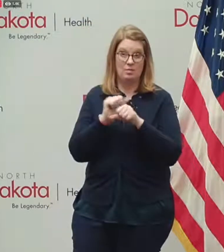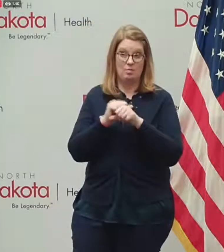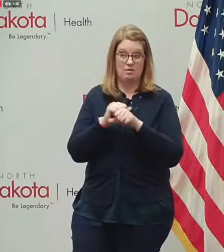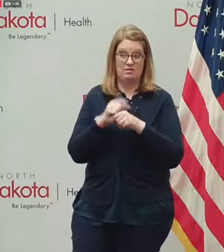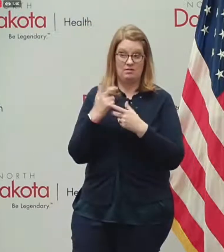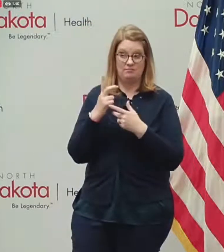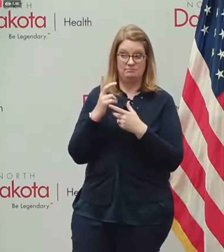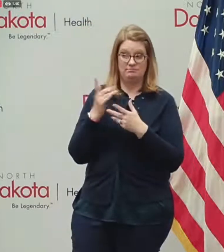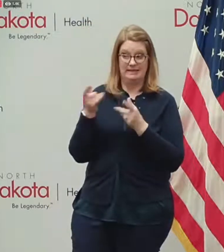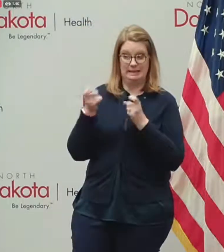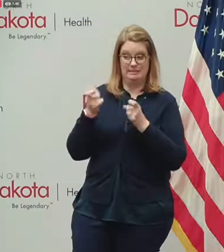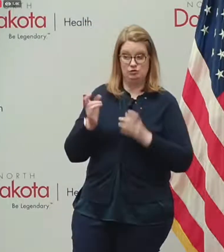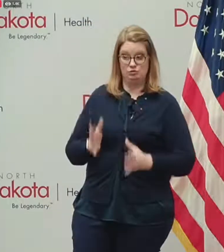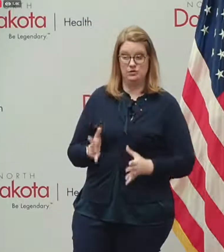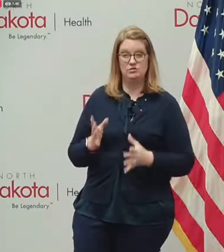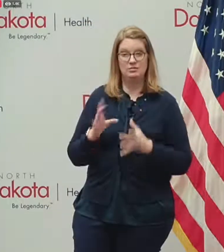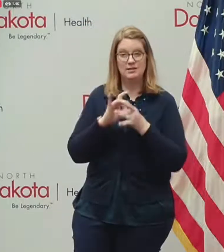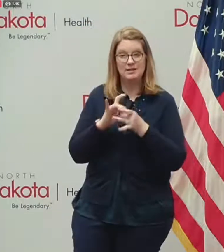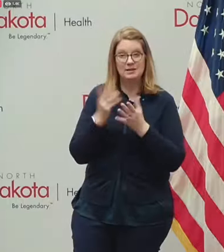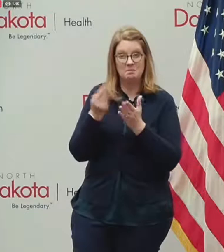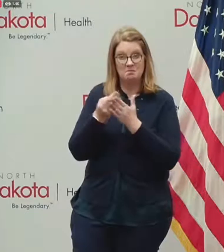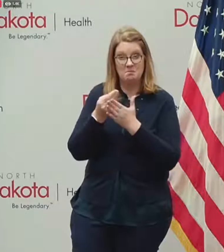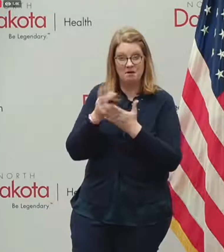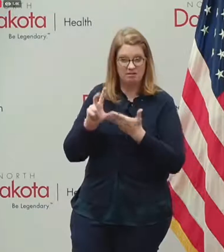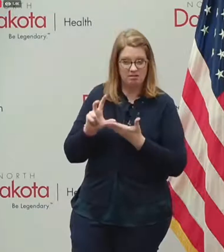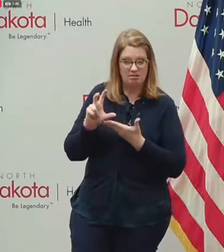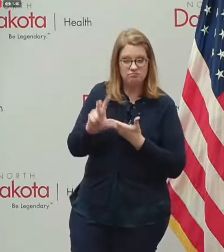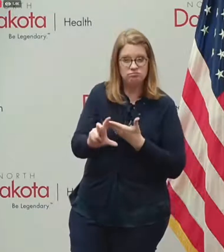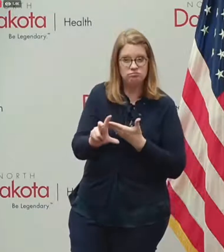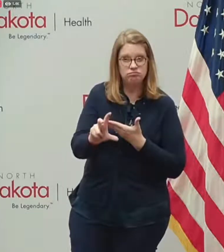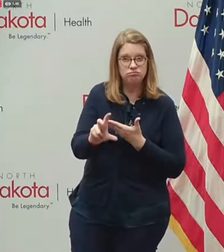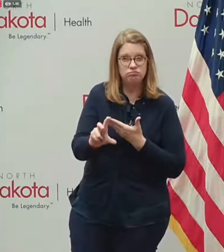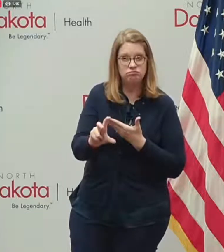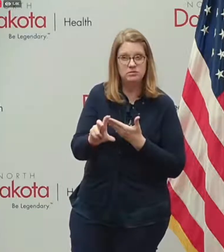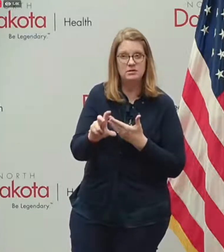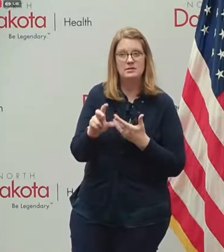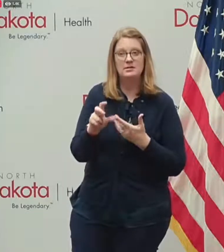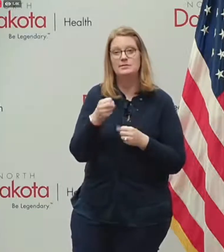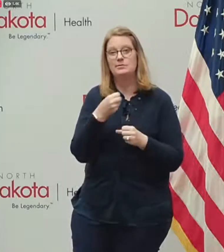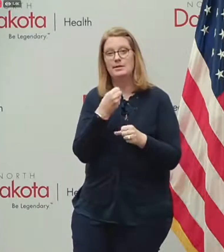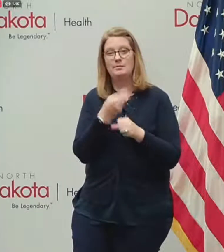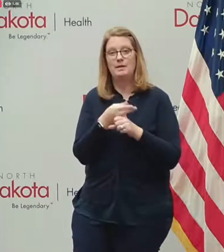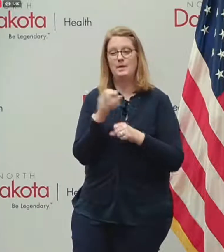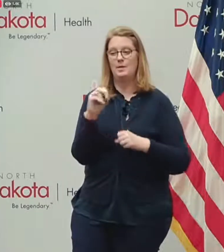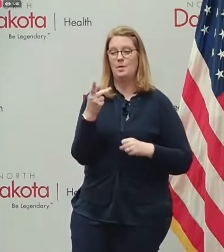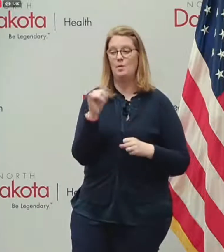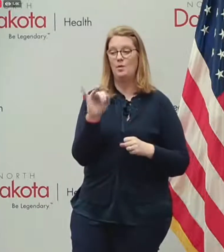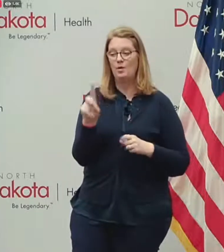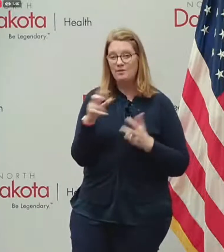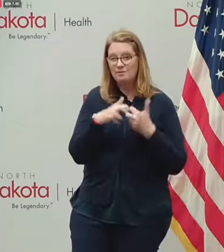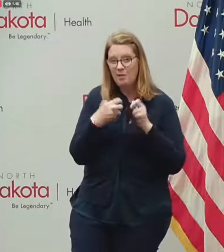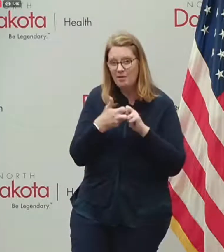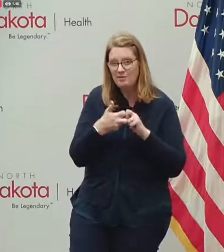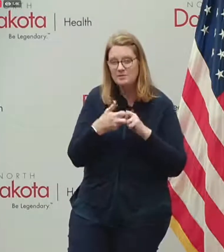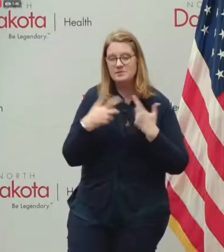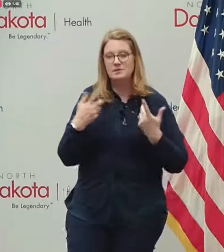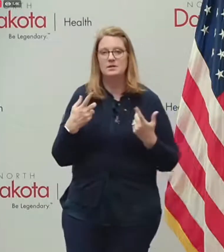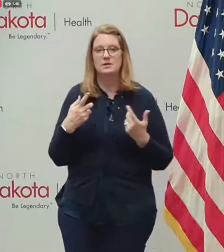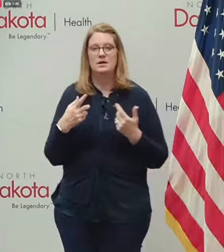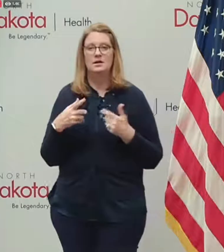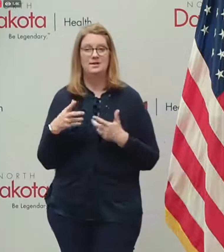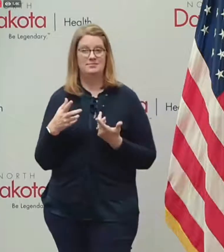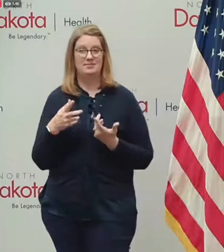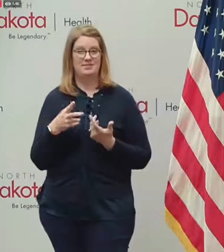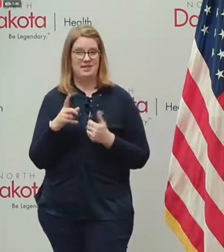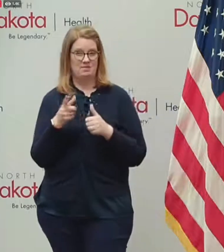administration and related to the money they put into combating the opioid crisis, you know, the First Step Act, you